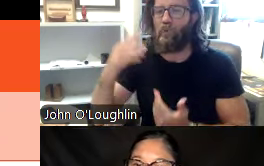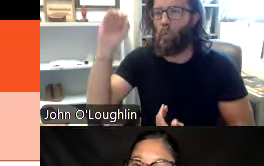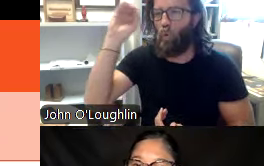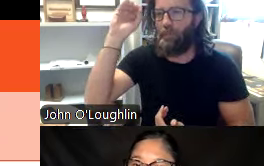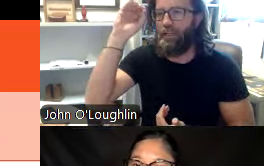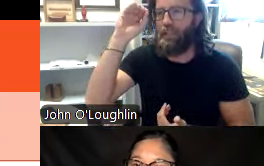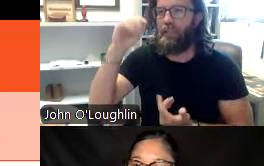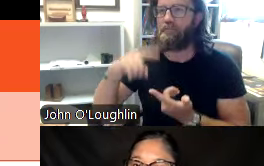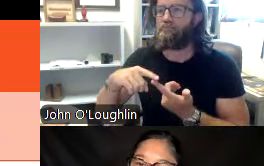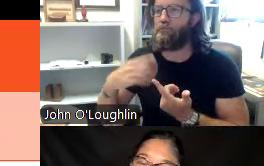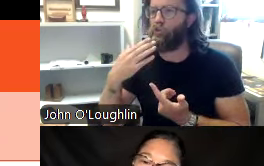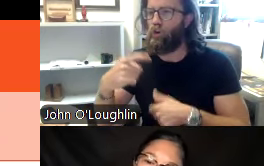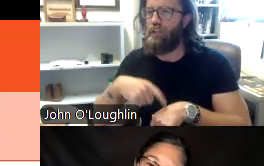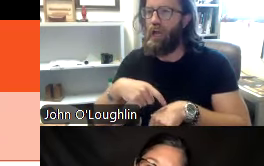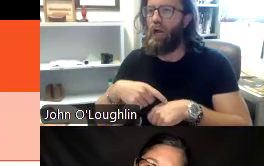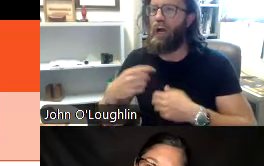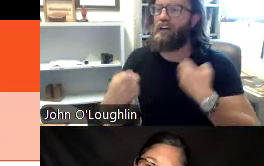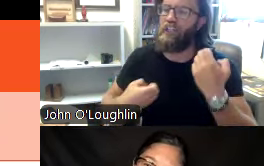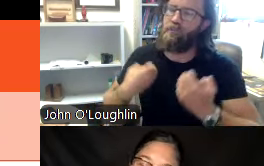Unit 6 is more about